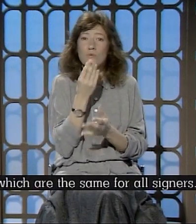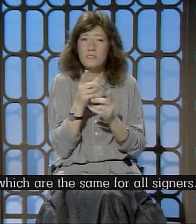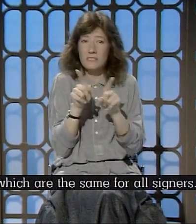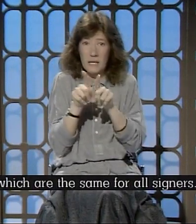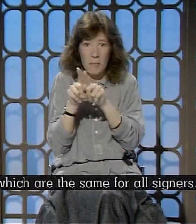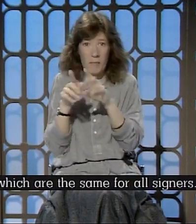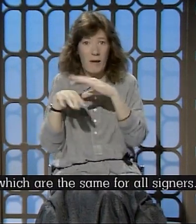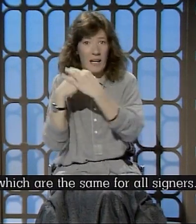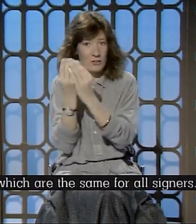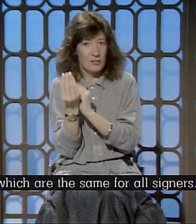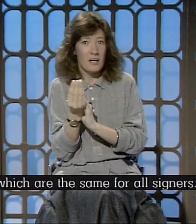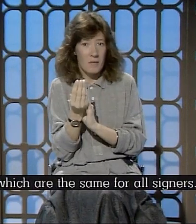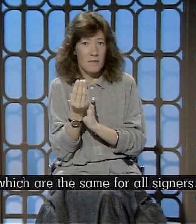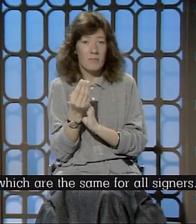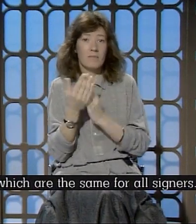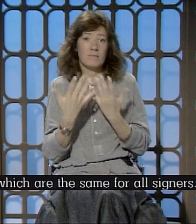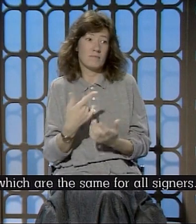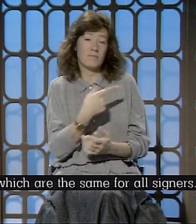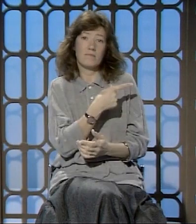for all signers.